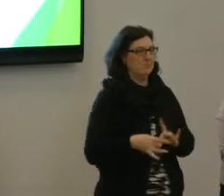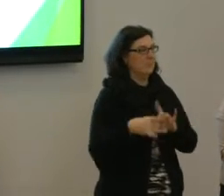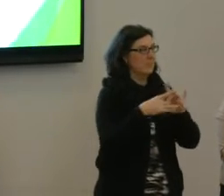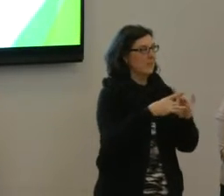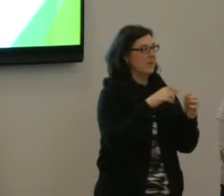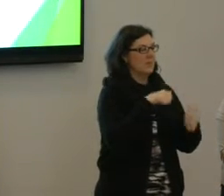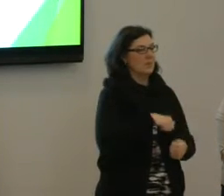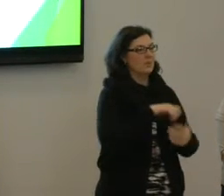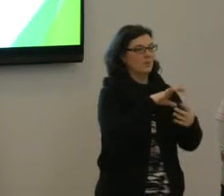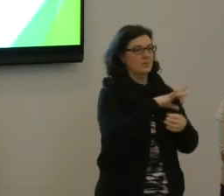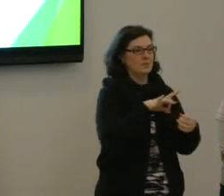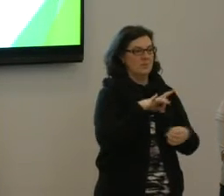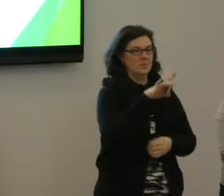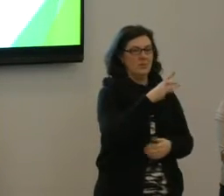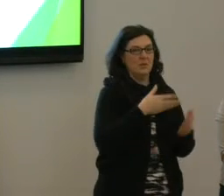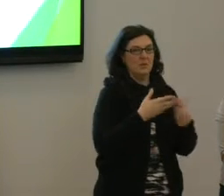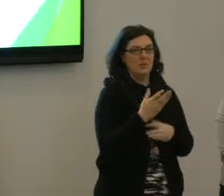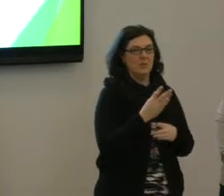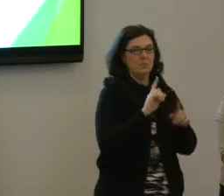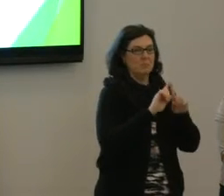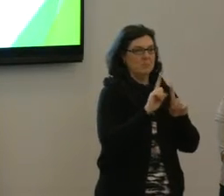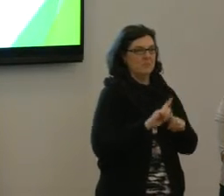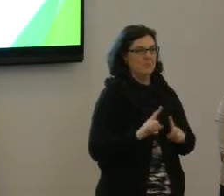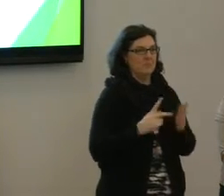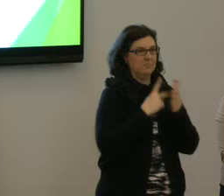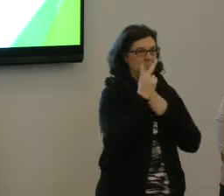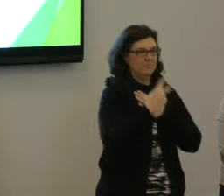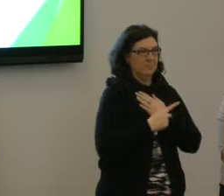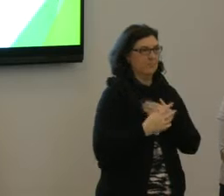address spirituality through several initiatives.